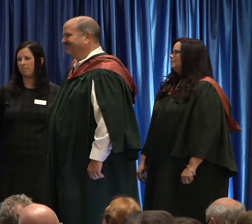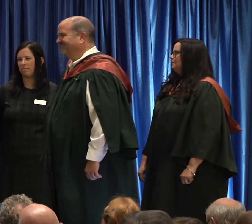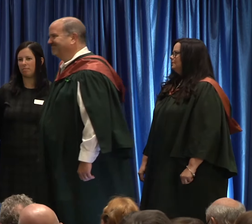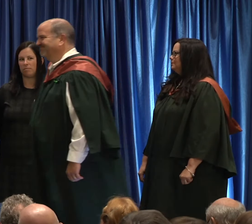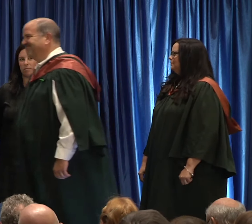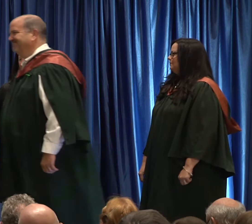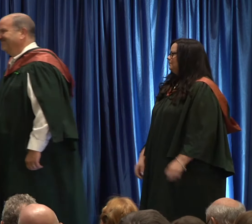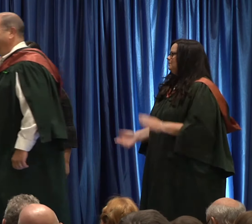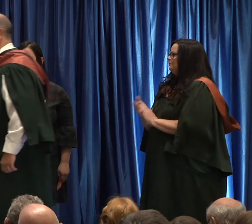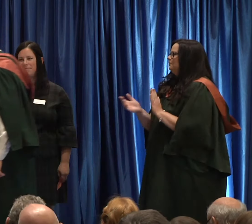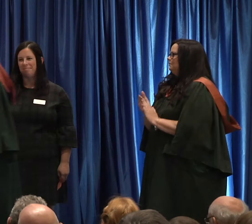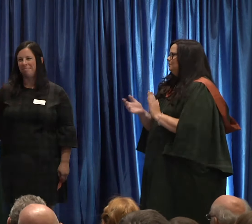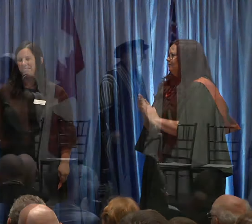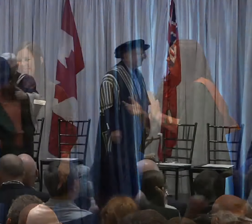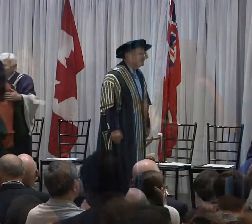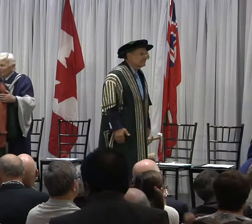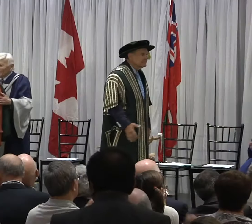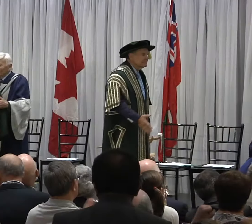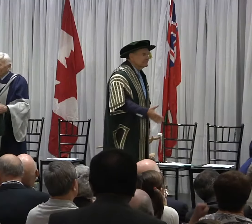Paul Charles White.